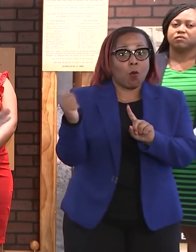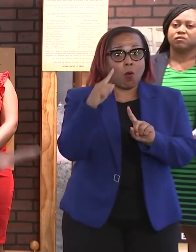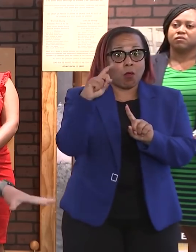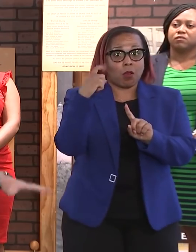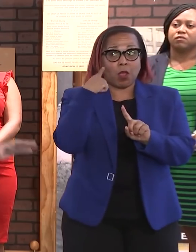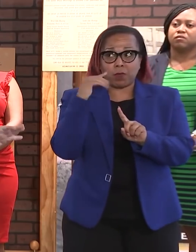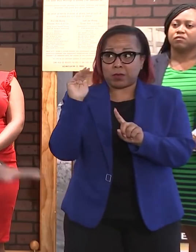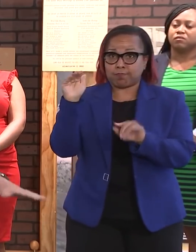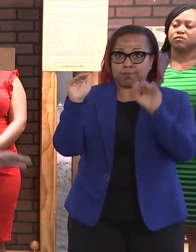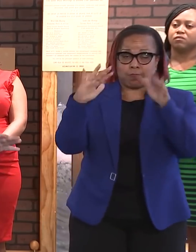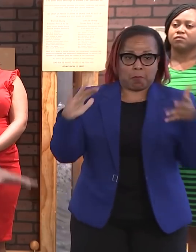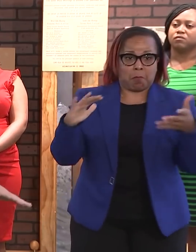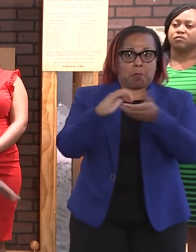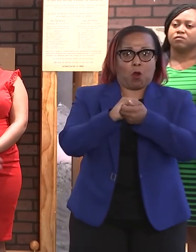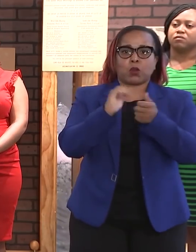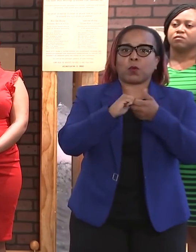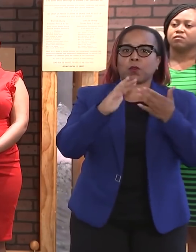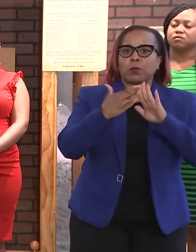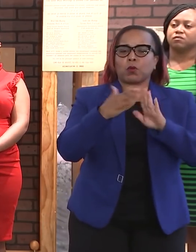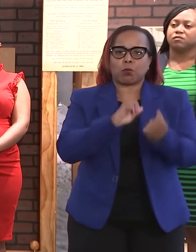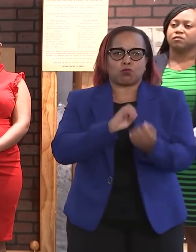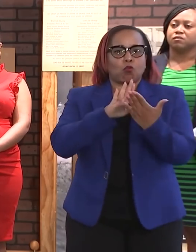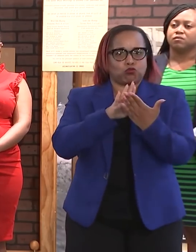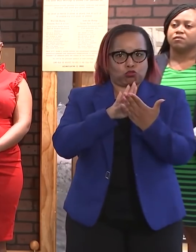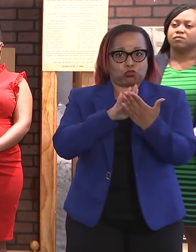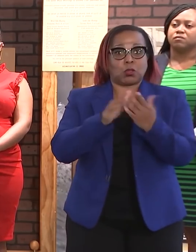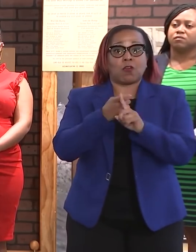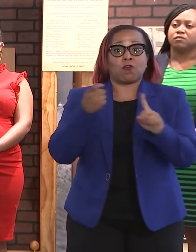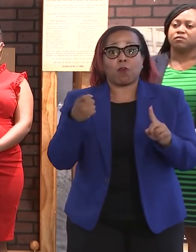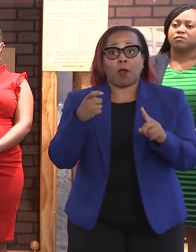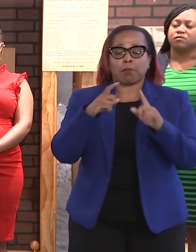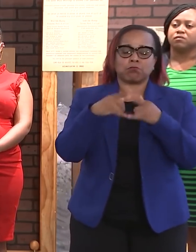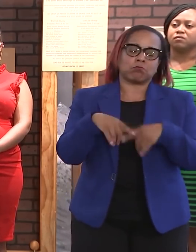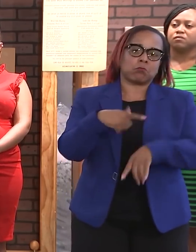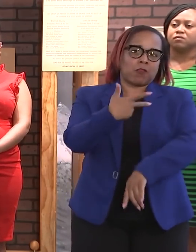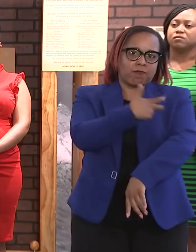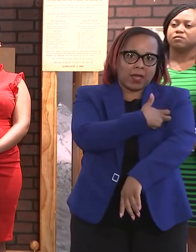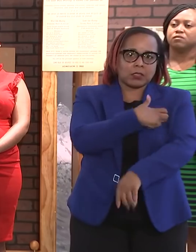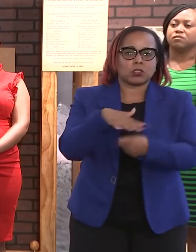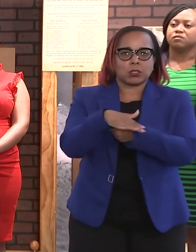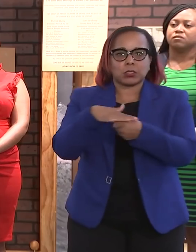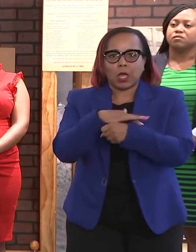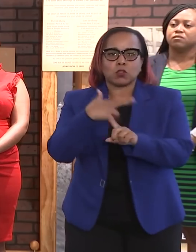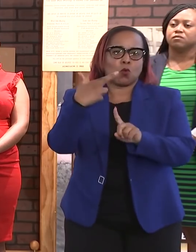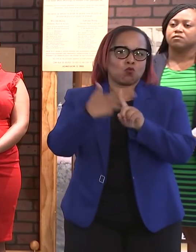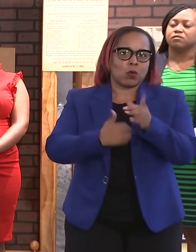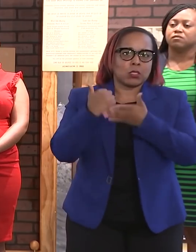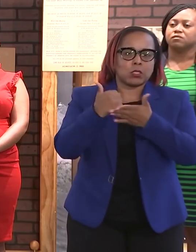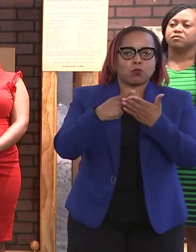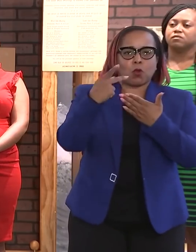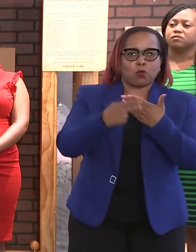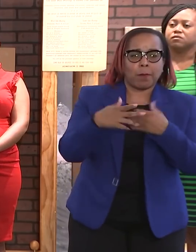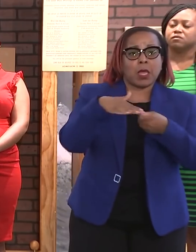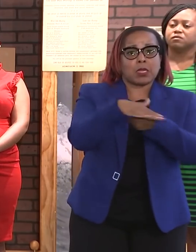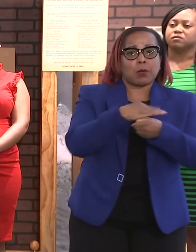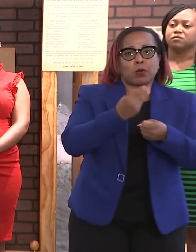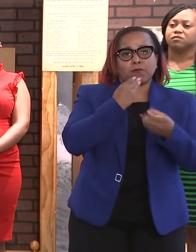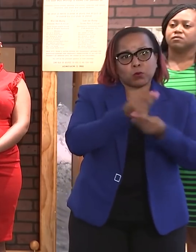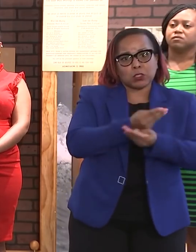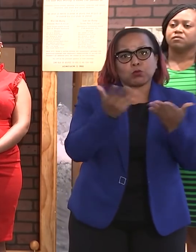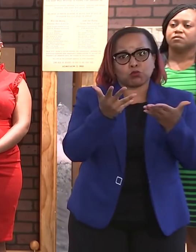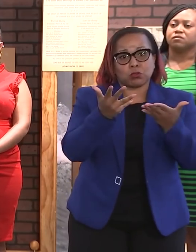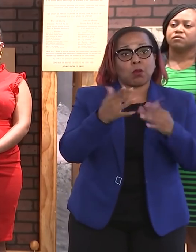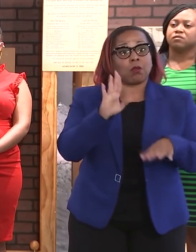all-of-government, partnered-with-community approach, from mass vaccination sites to rental assistance programs to neighborhood food